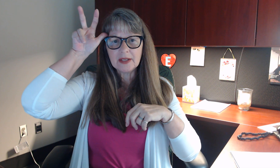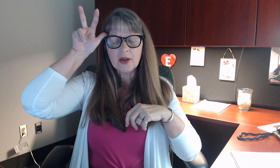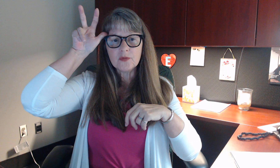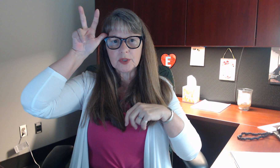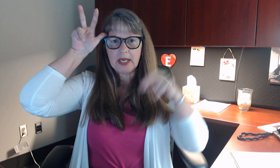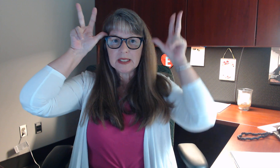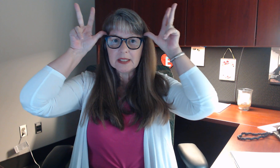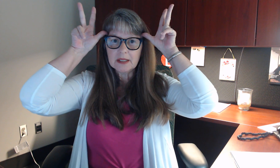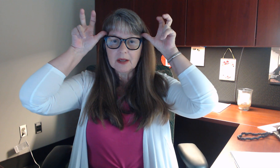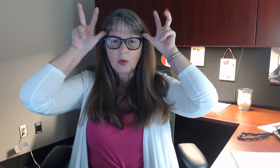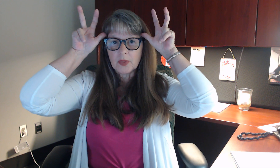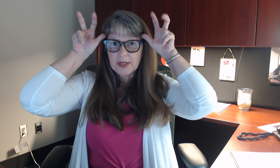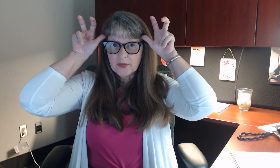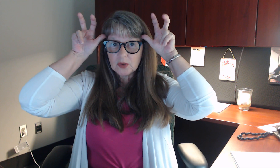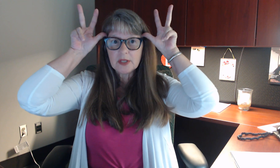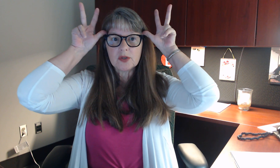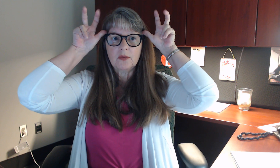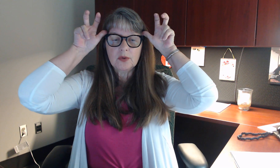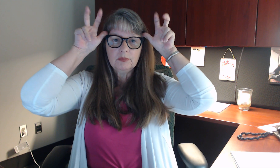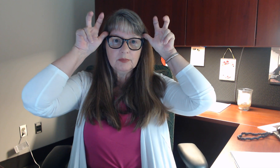for Satan or the devil, and so if you